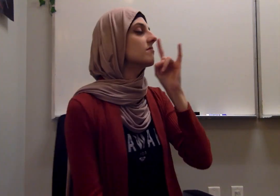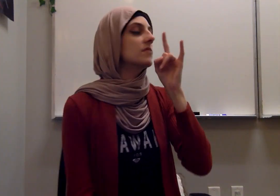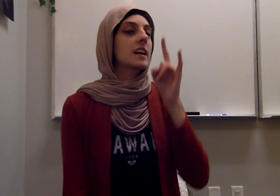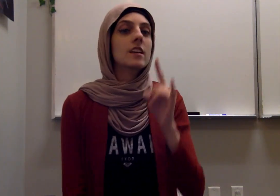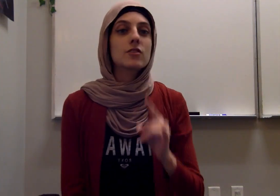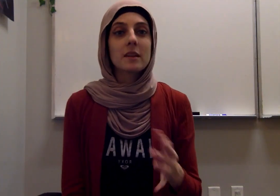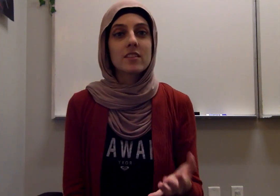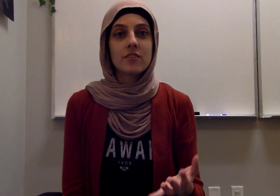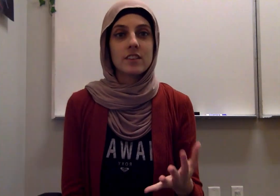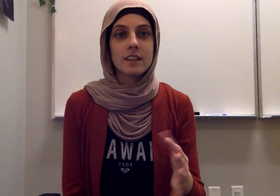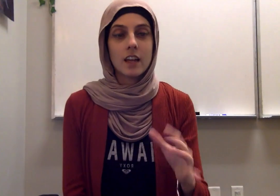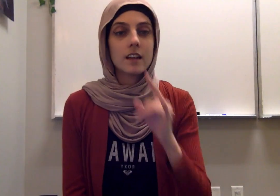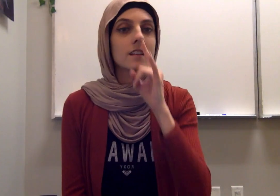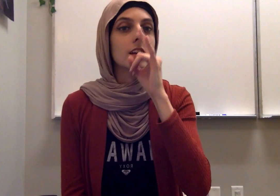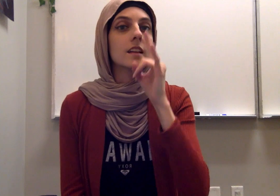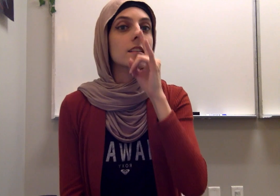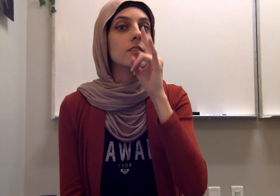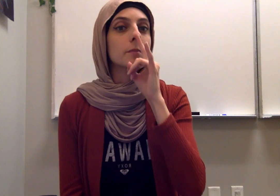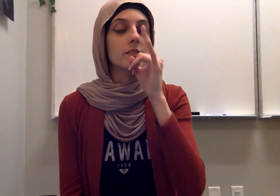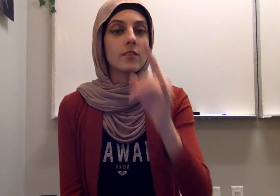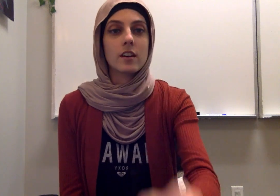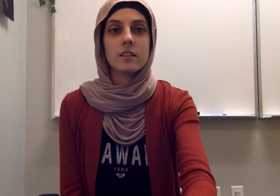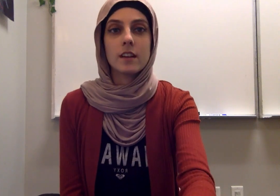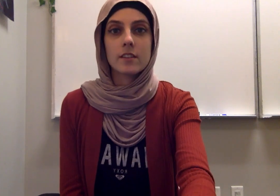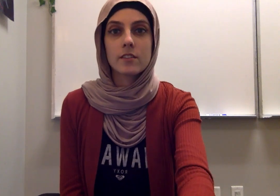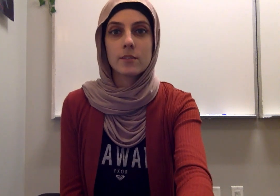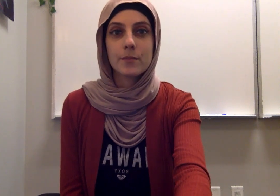That can also mean sophisticated in specific contexts.